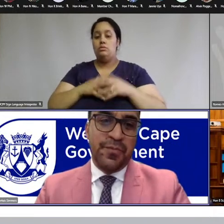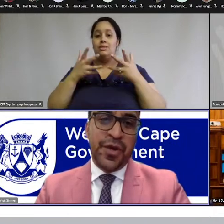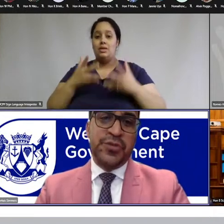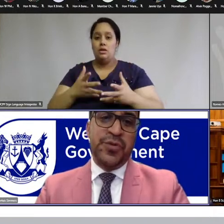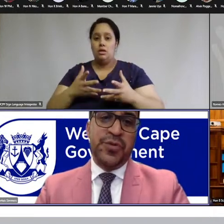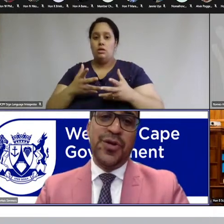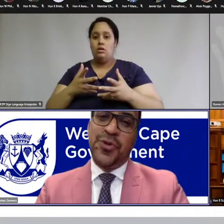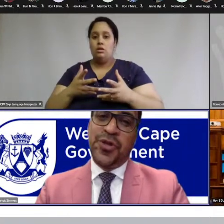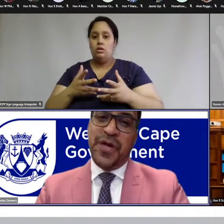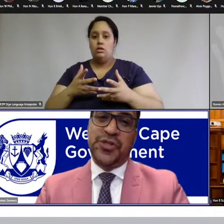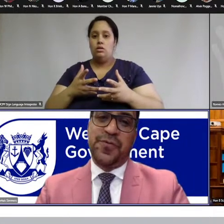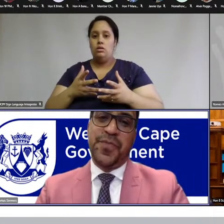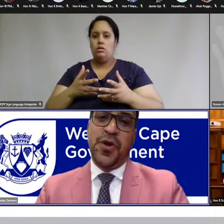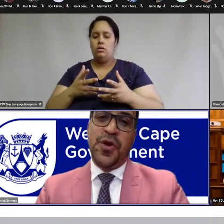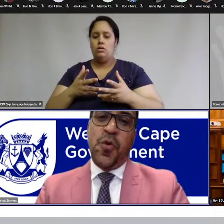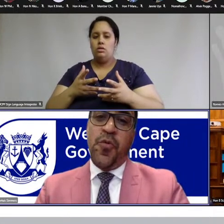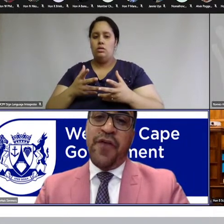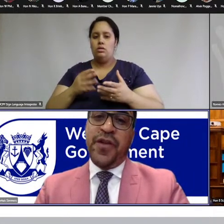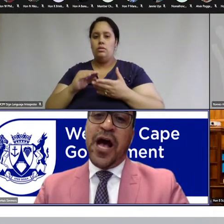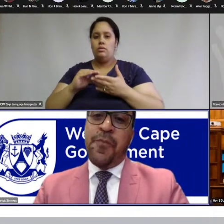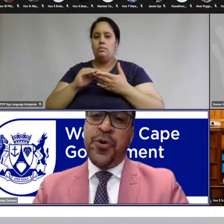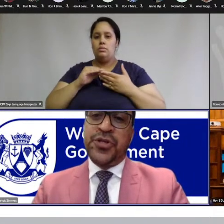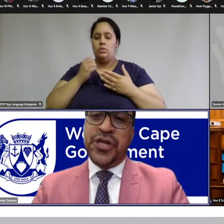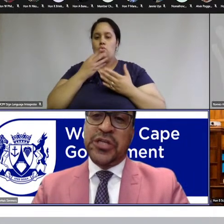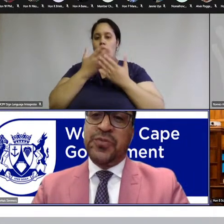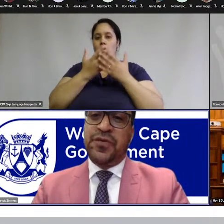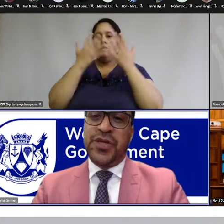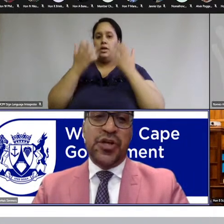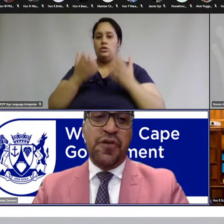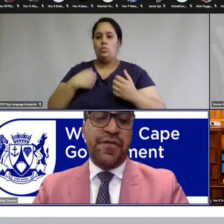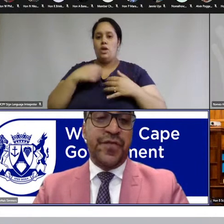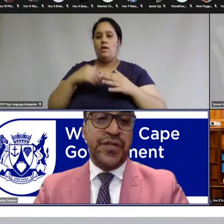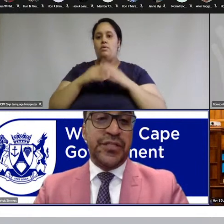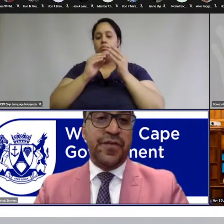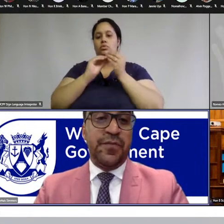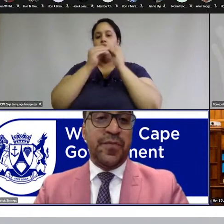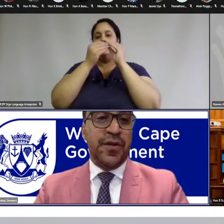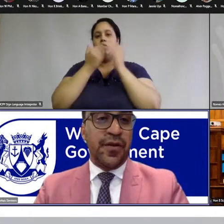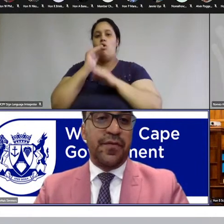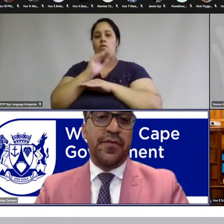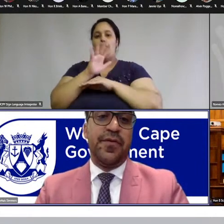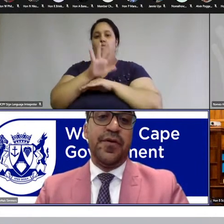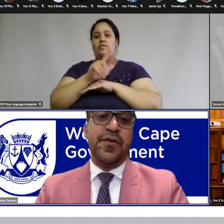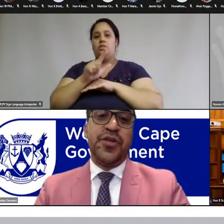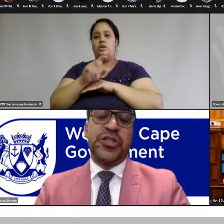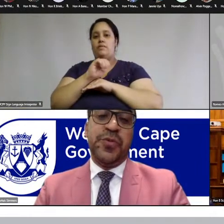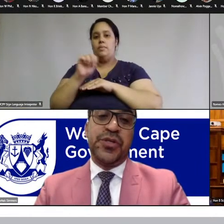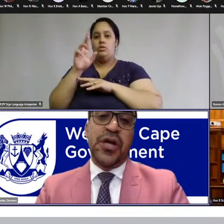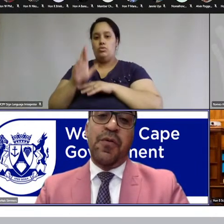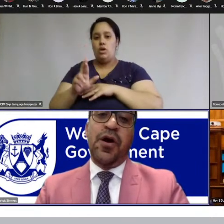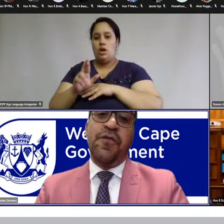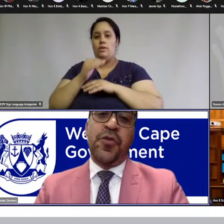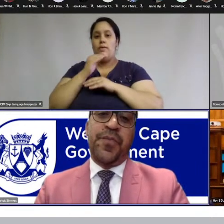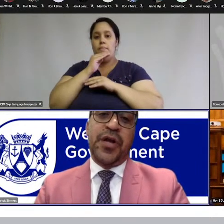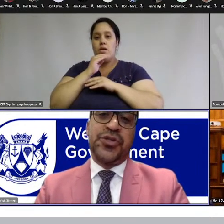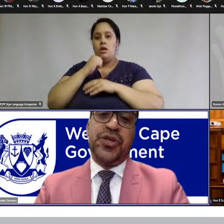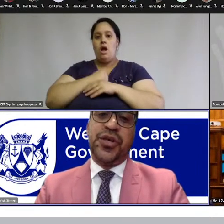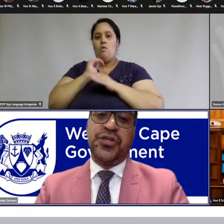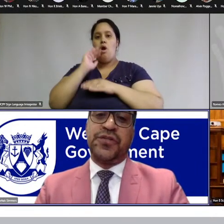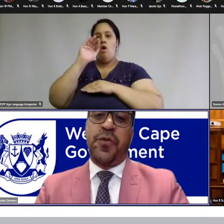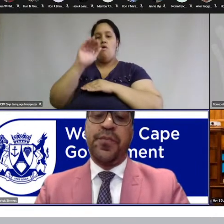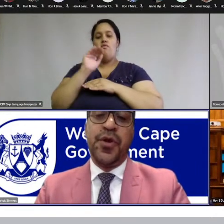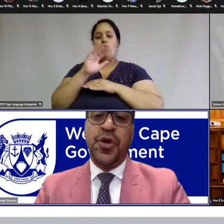now brings me to the budget, where we have an upward adjustment of just over 57 million rand. This means our overall